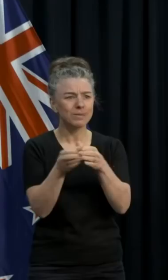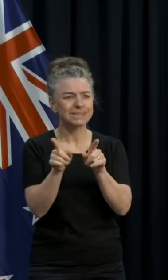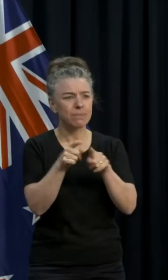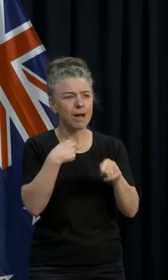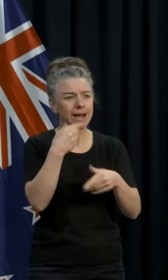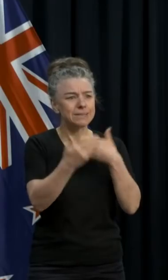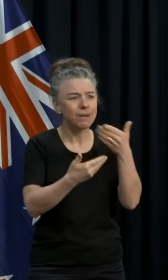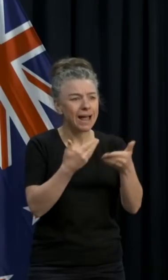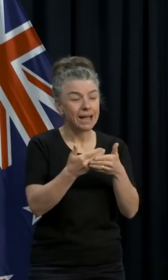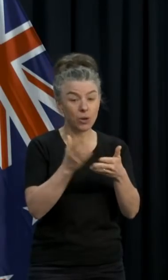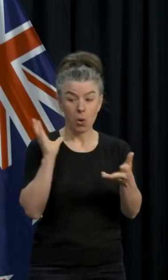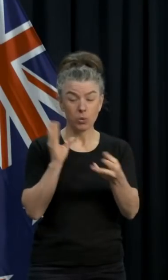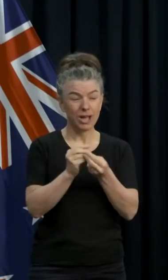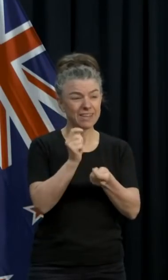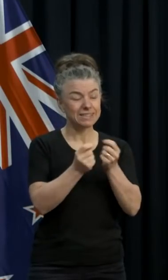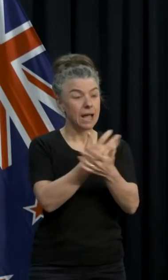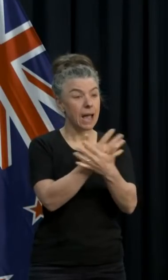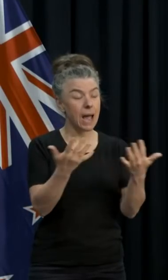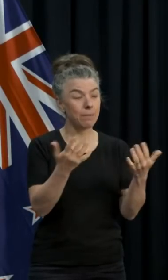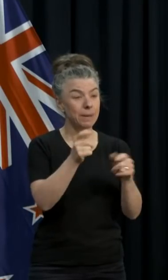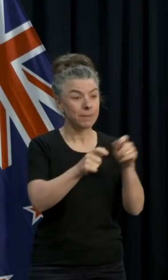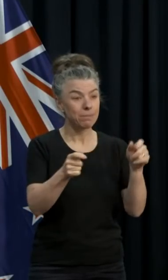completed to date, for your information, is